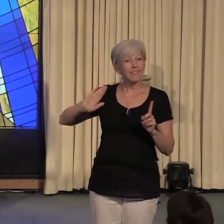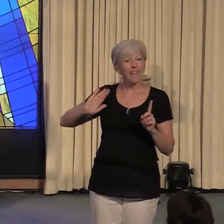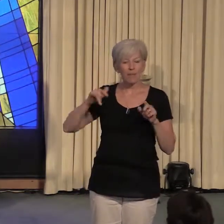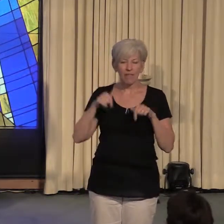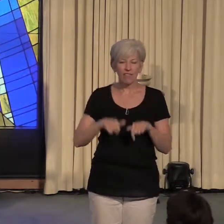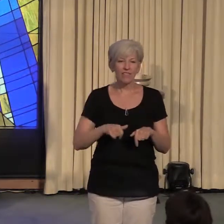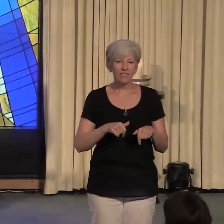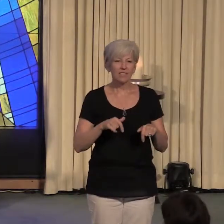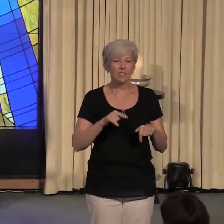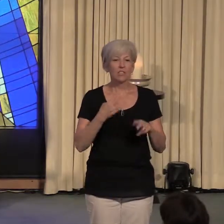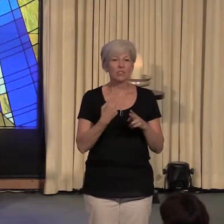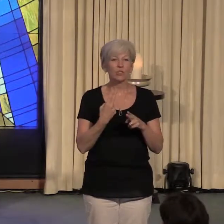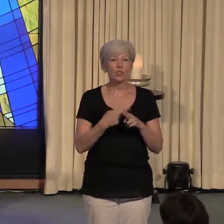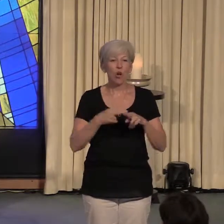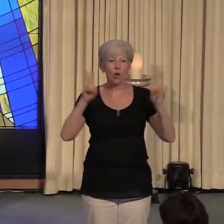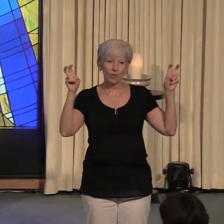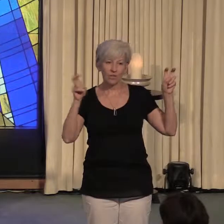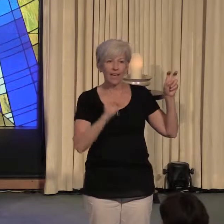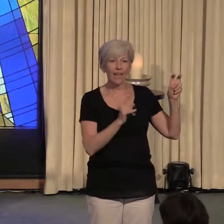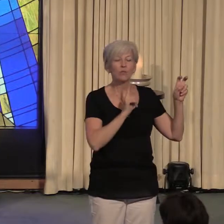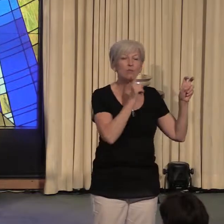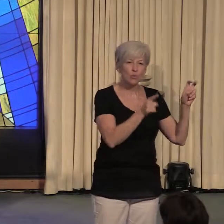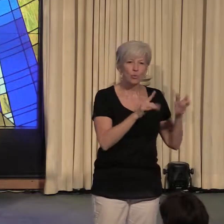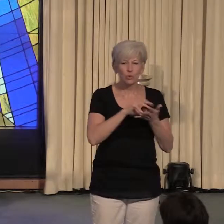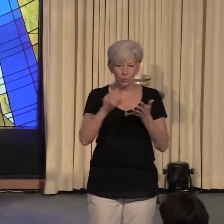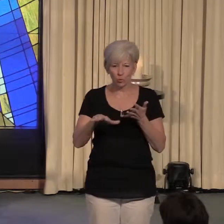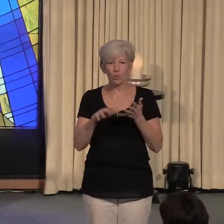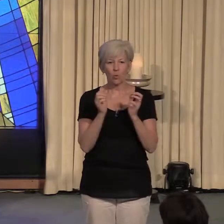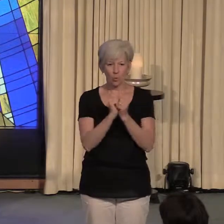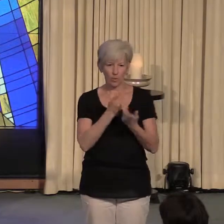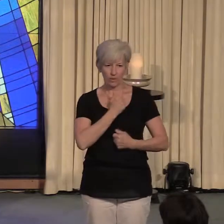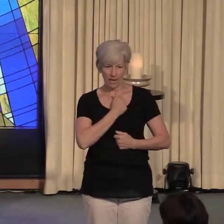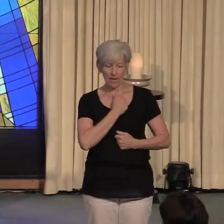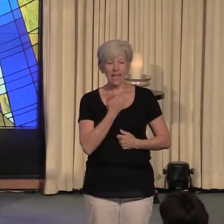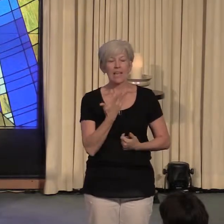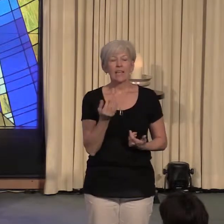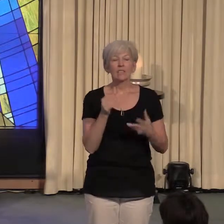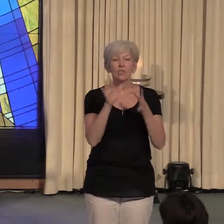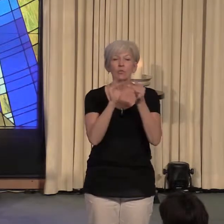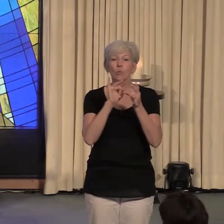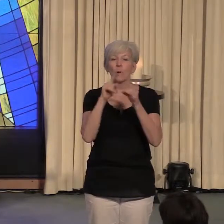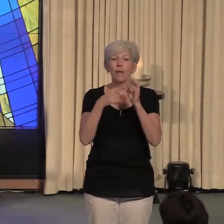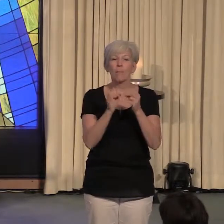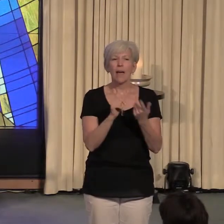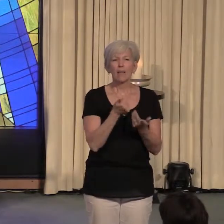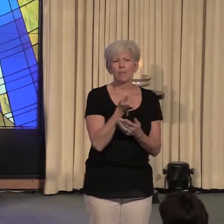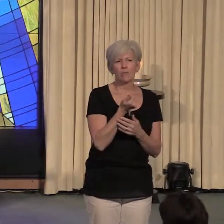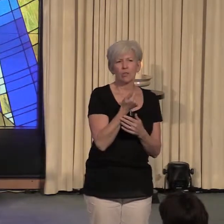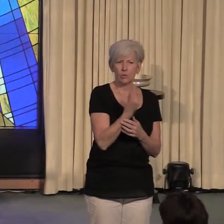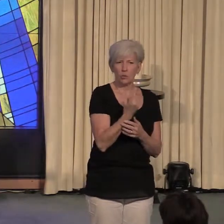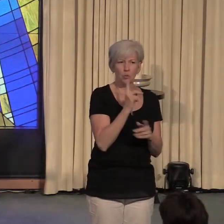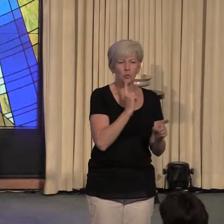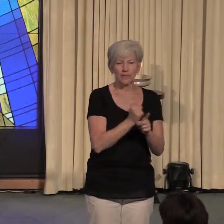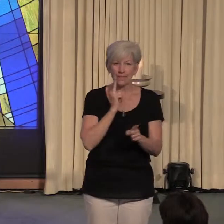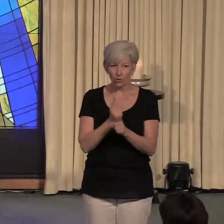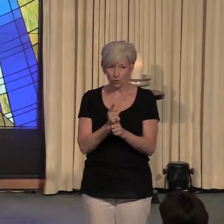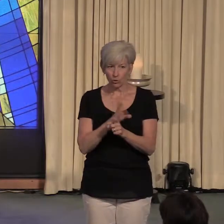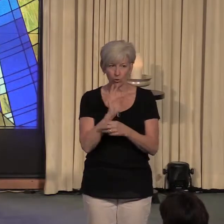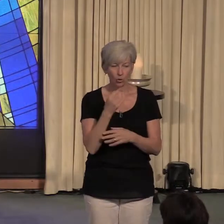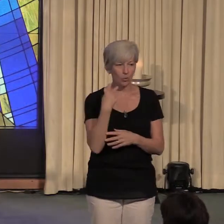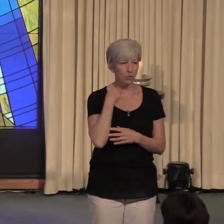Truth Student with the Soldiers, and it's the story of a couple sisters who were stranded in France when they were evacuating France in the